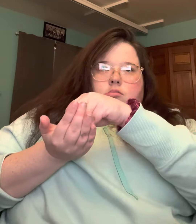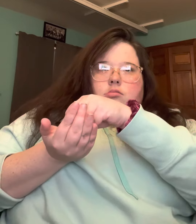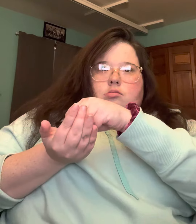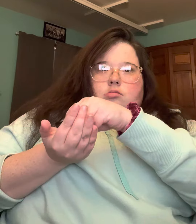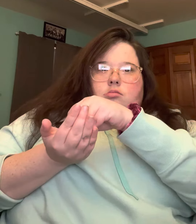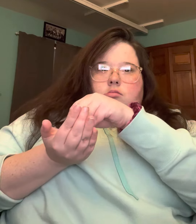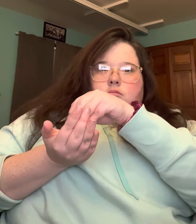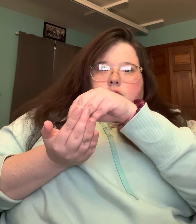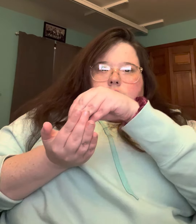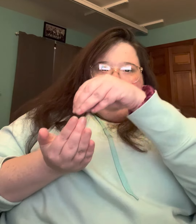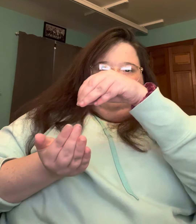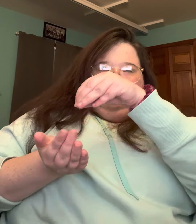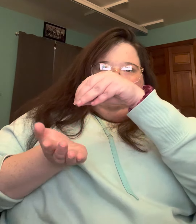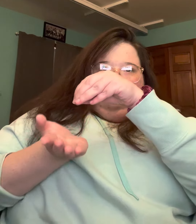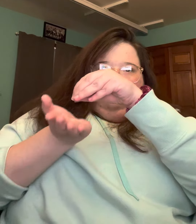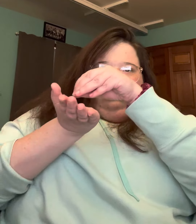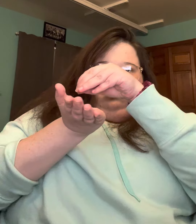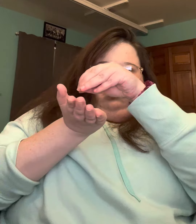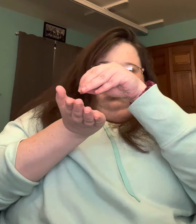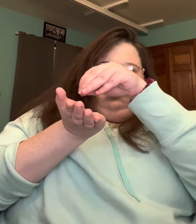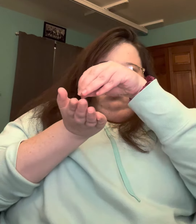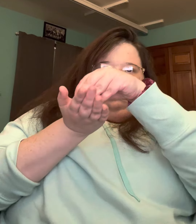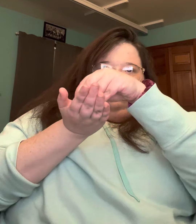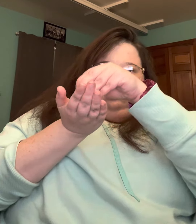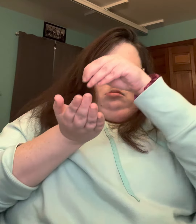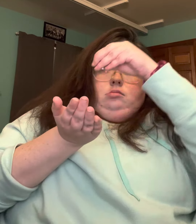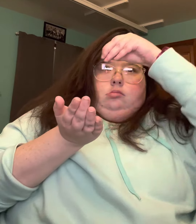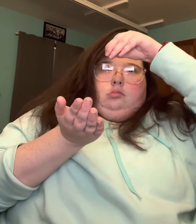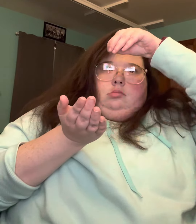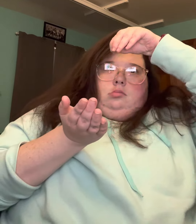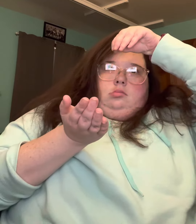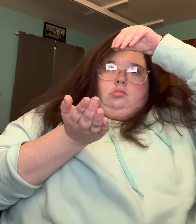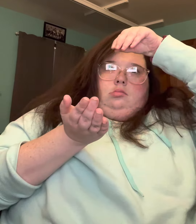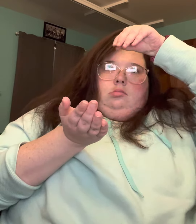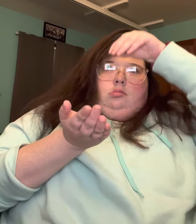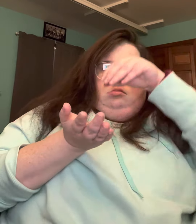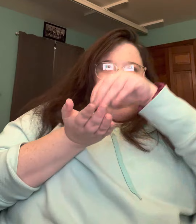It's like you're taking information from a book and putting it into your head.